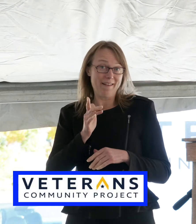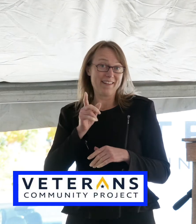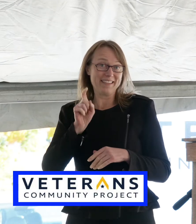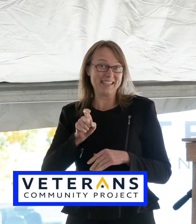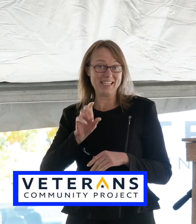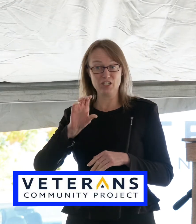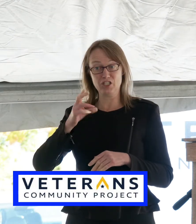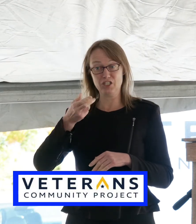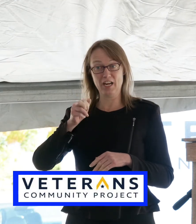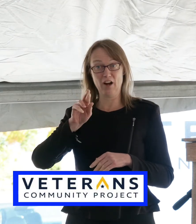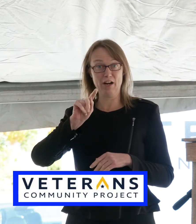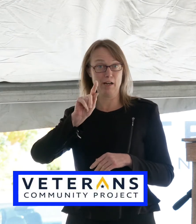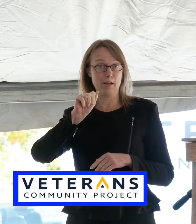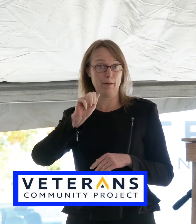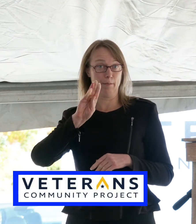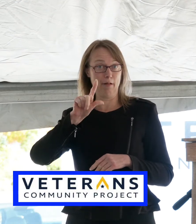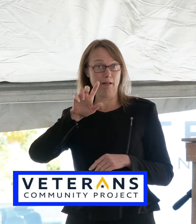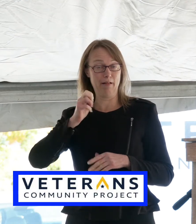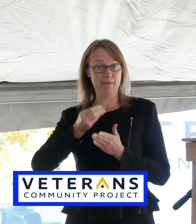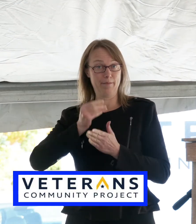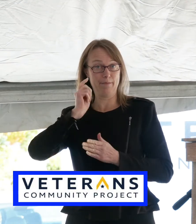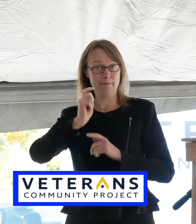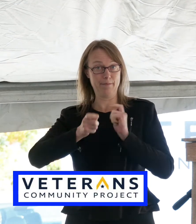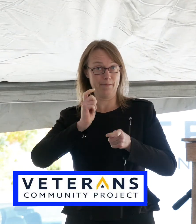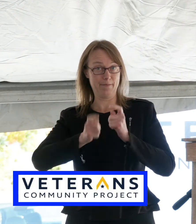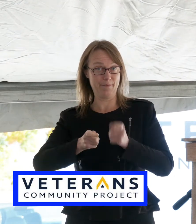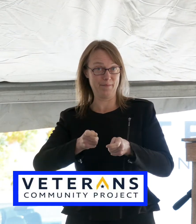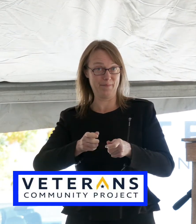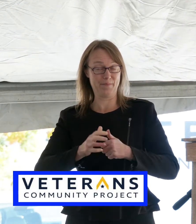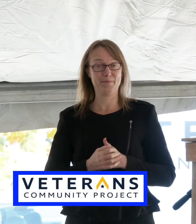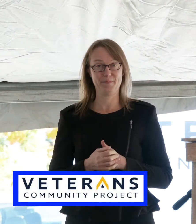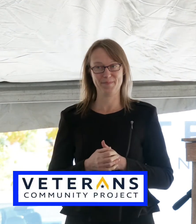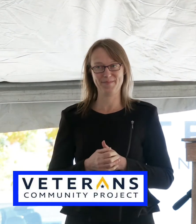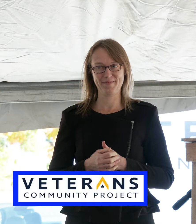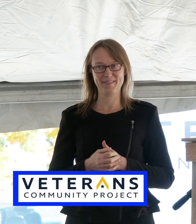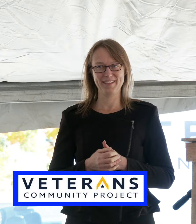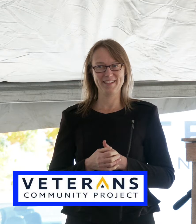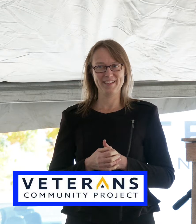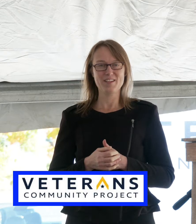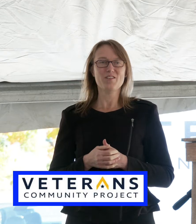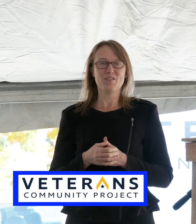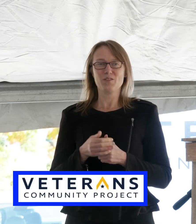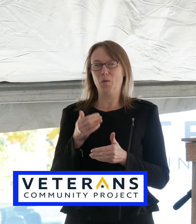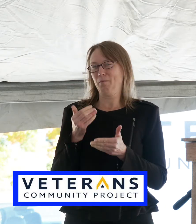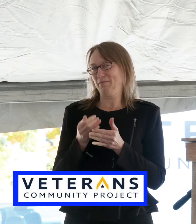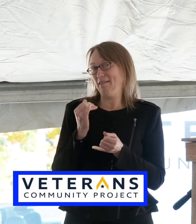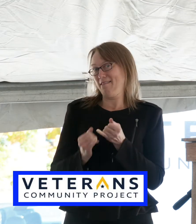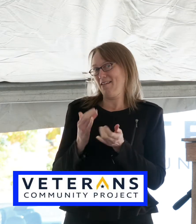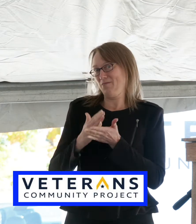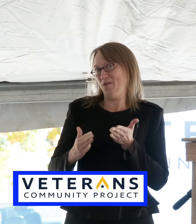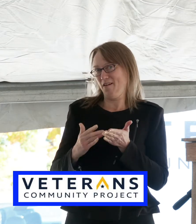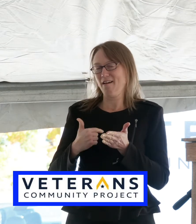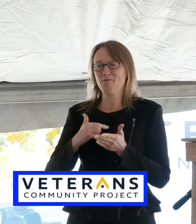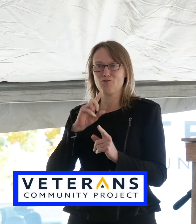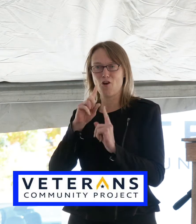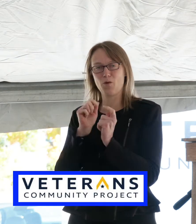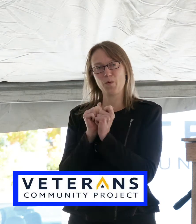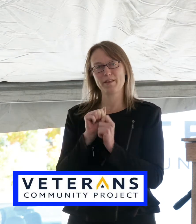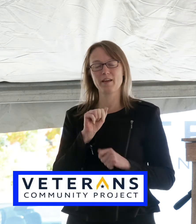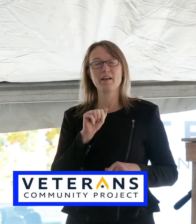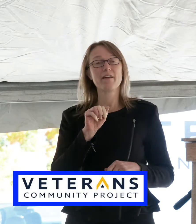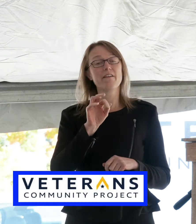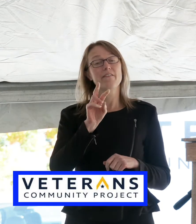me to our last part of this program, which is I want to tell you about our relationship with Veterans United Foundation. Veterans